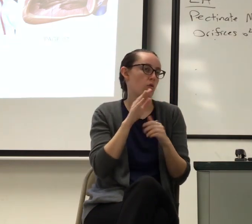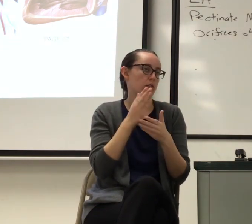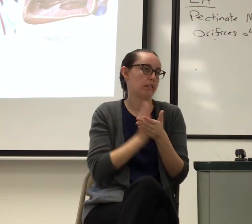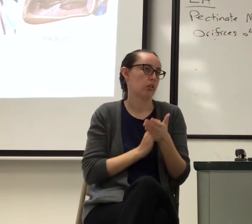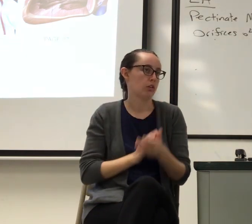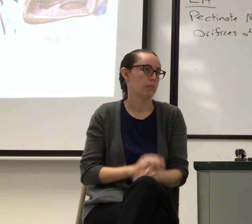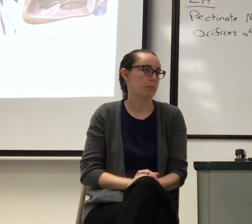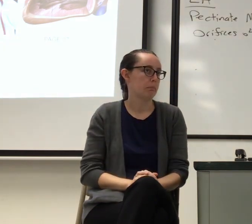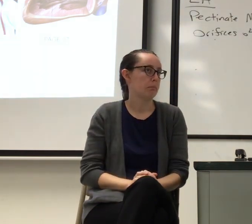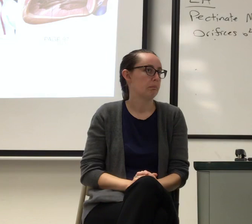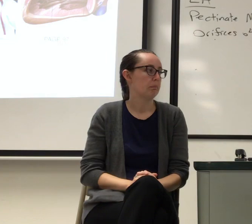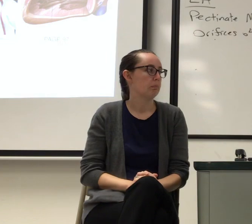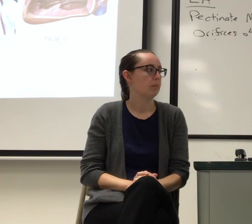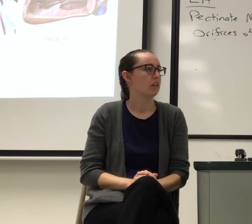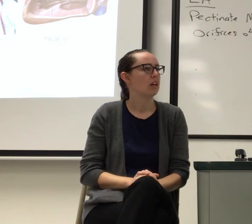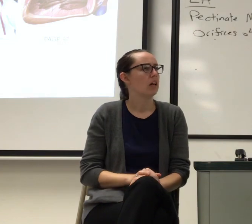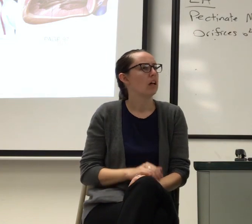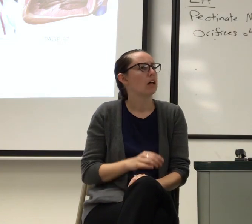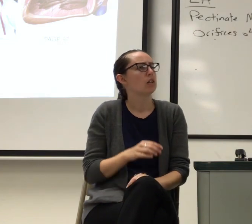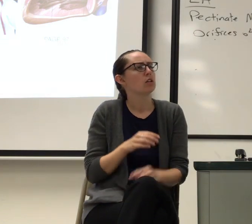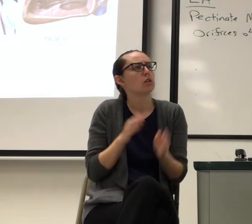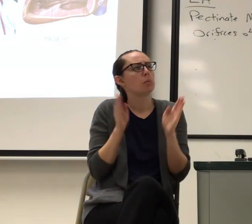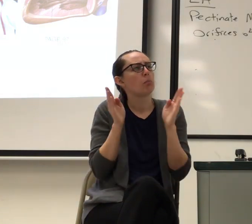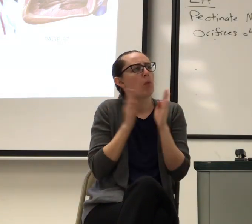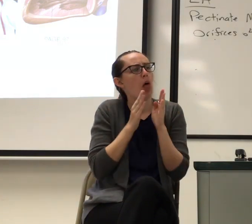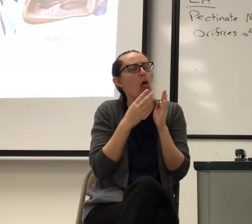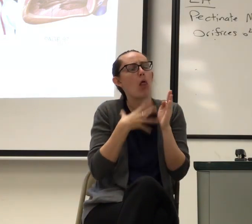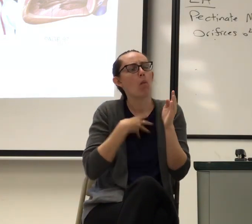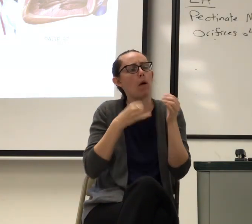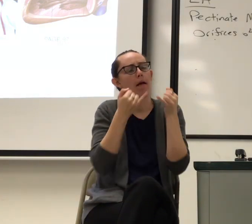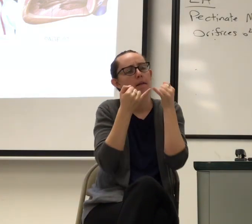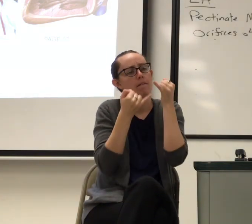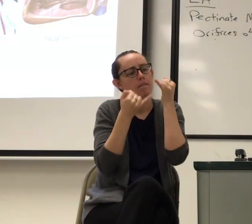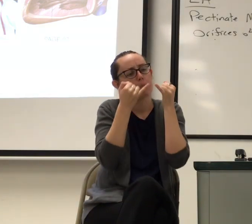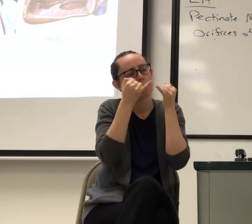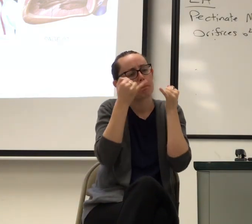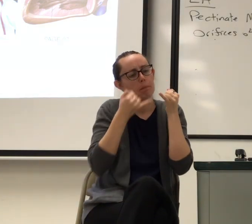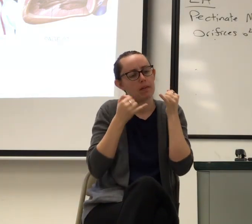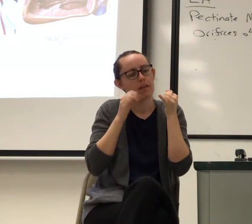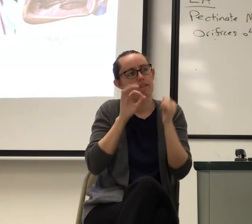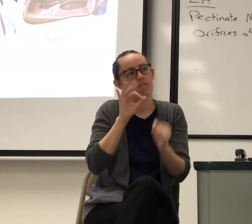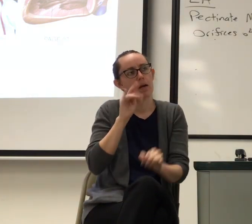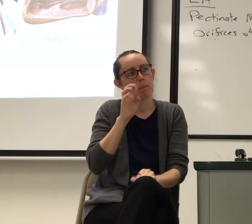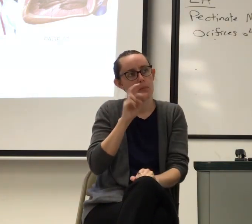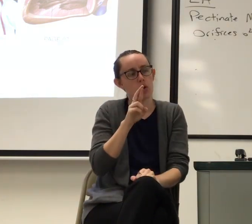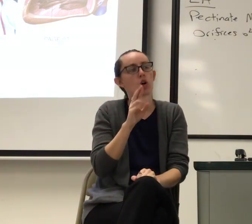it, they're like little whitish fibers. I'll show you a picture later, but that's a bonus structure.